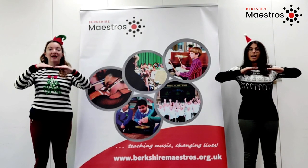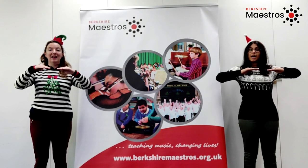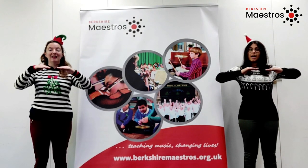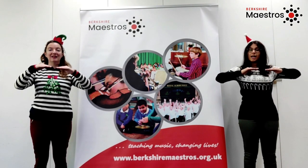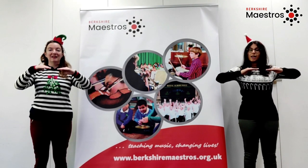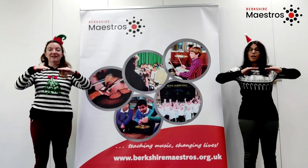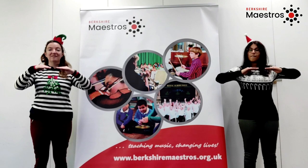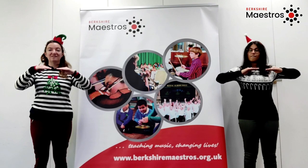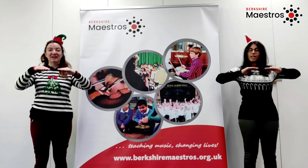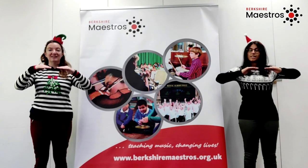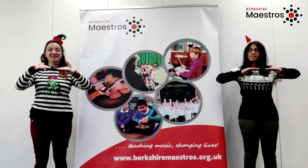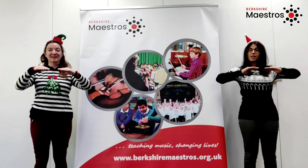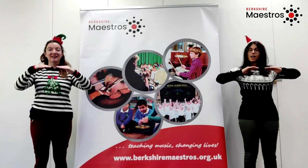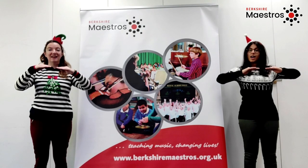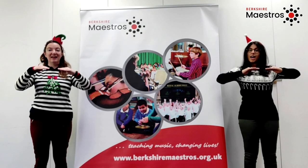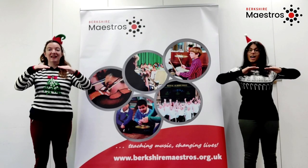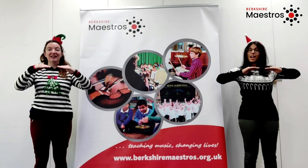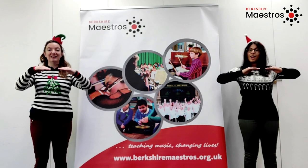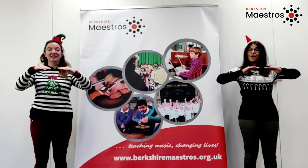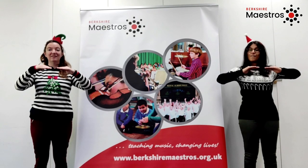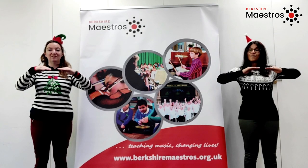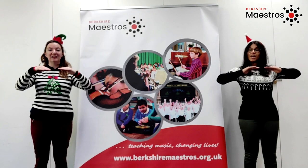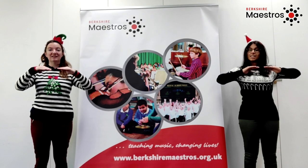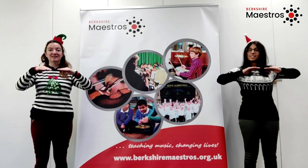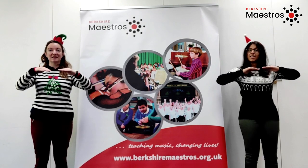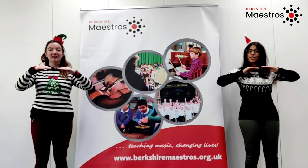1, 2, 3. Elevator, elevator,